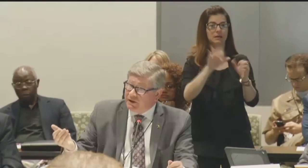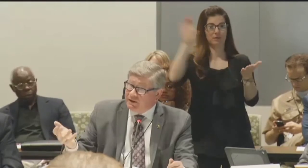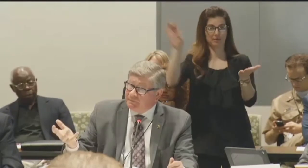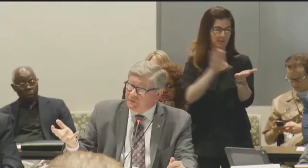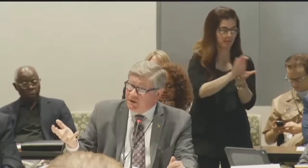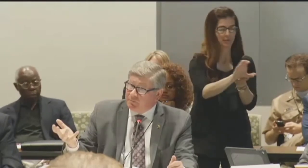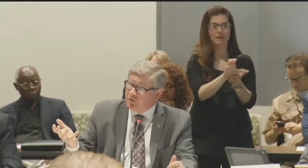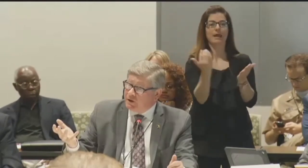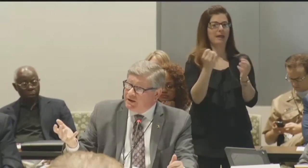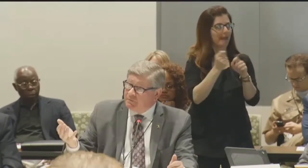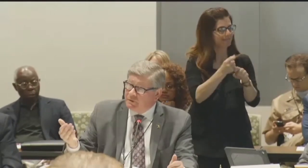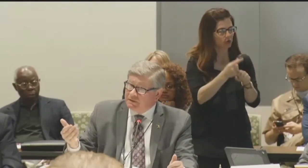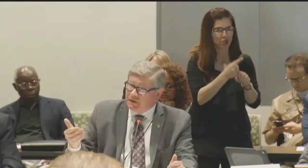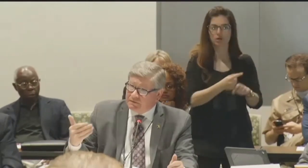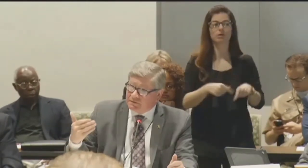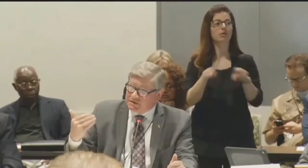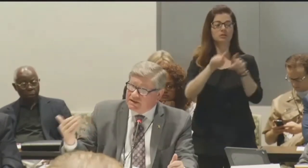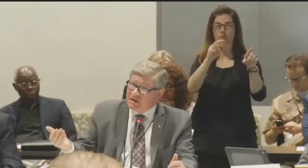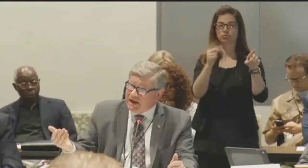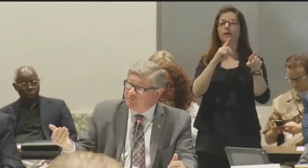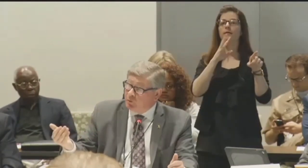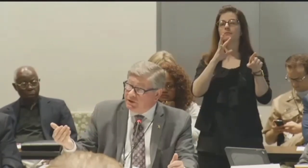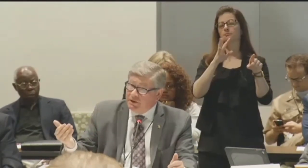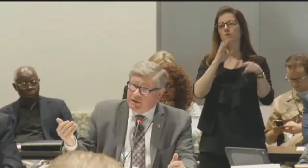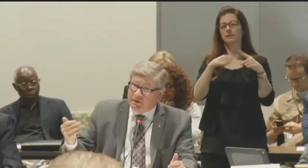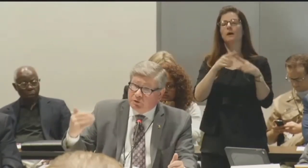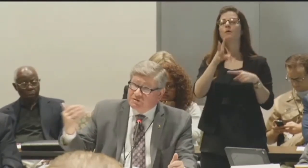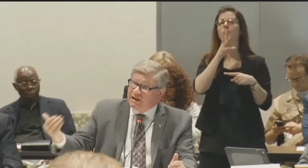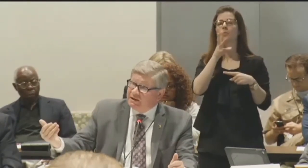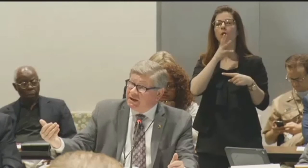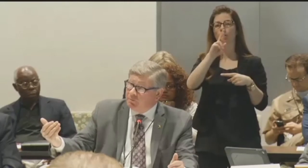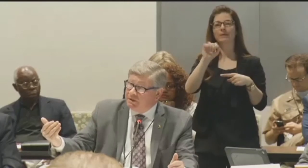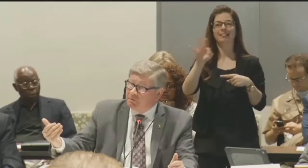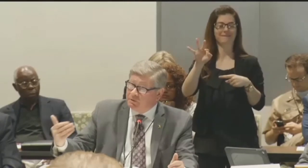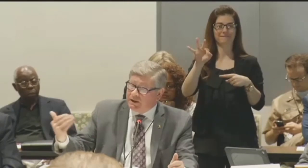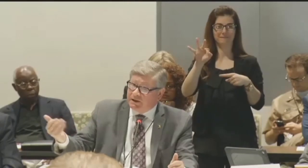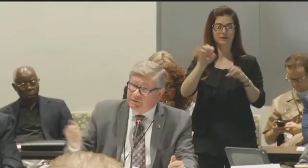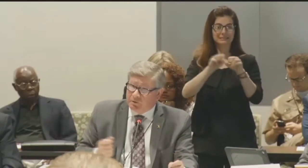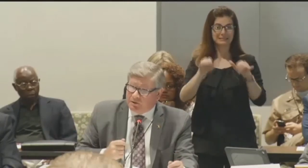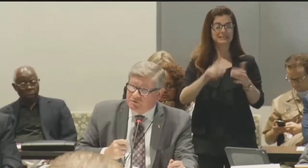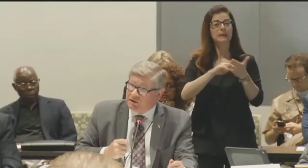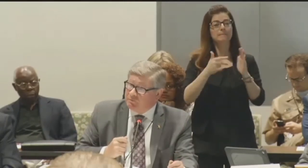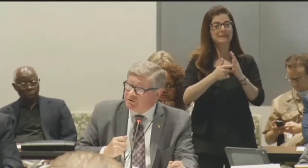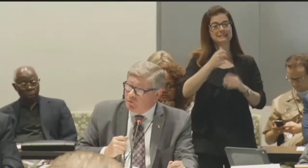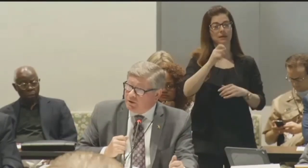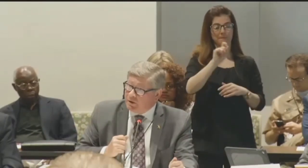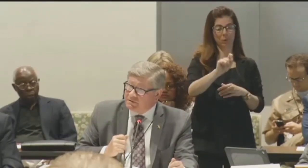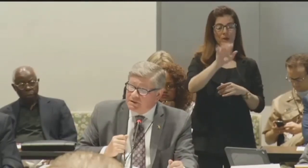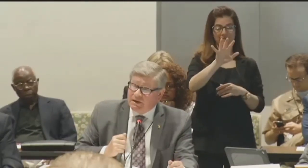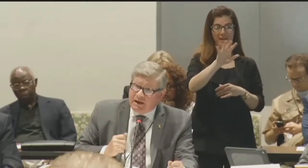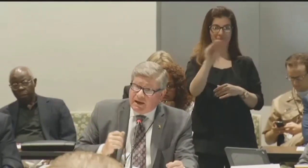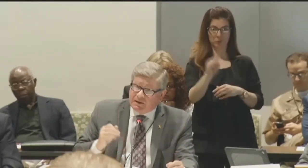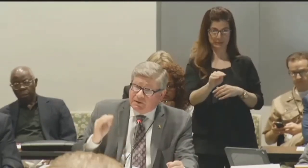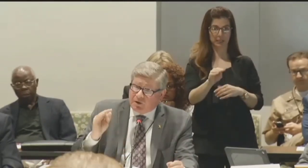relief program that takes a half a point and puts that in to help people who are struggling with their water